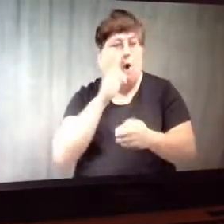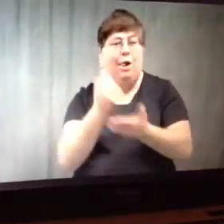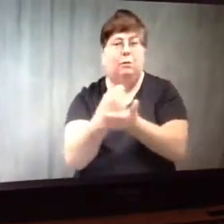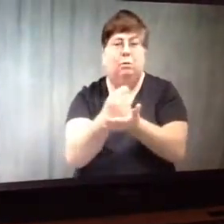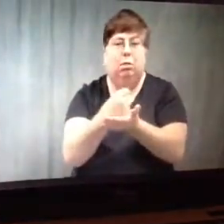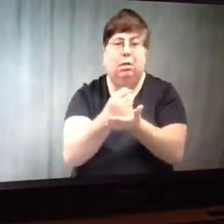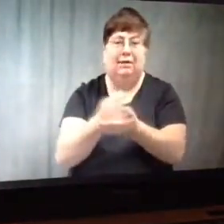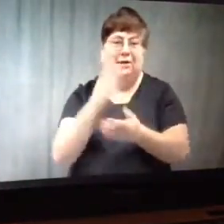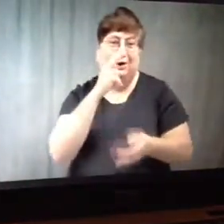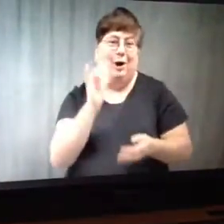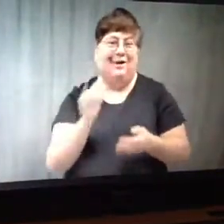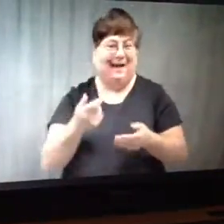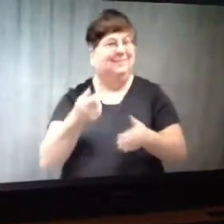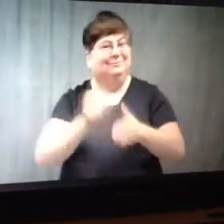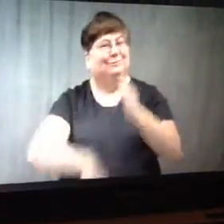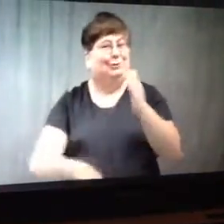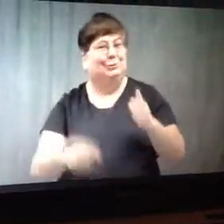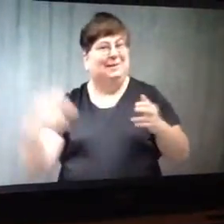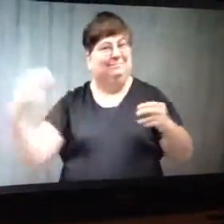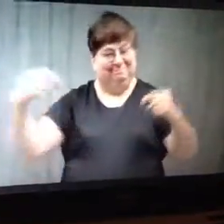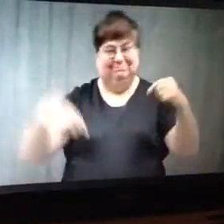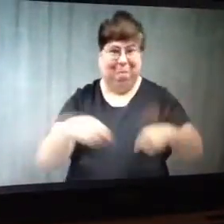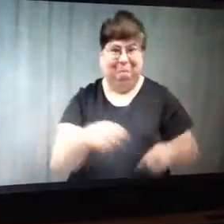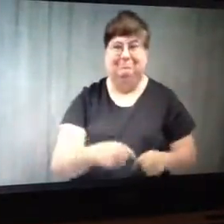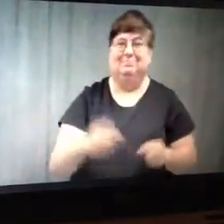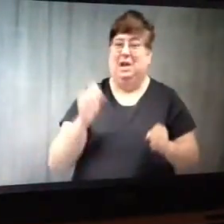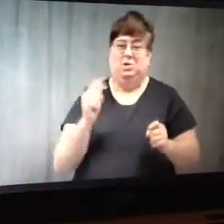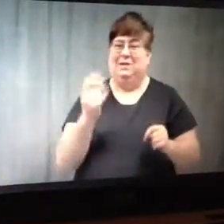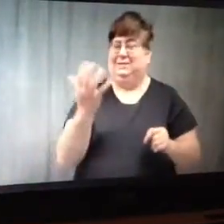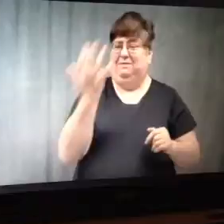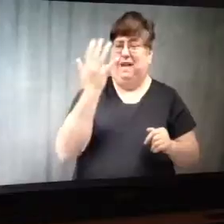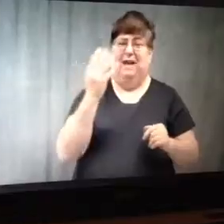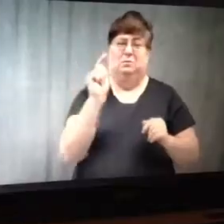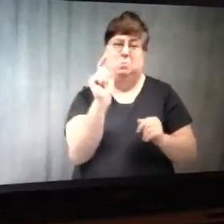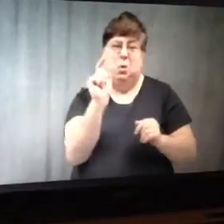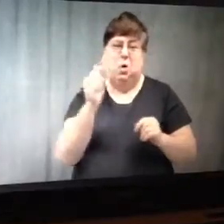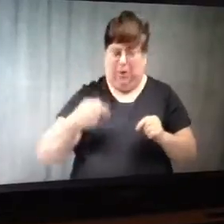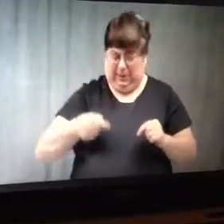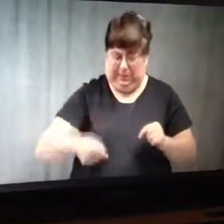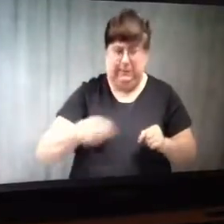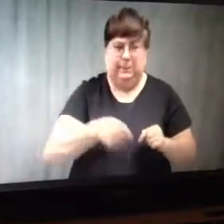Now the doctor controls the robot kind of like with a joystick, like video games have.